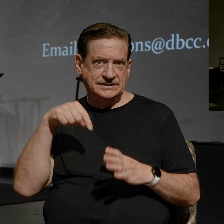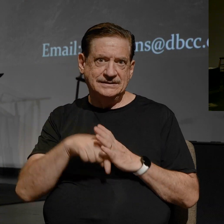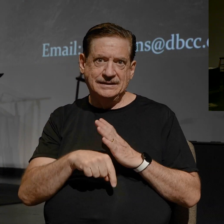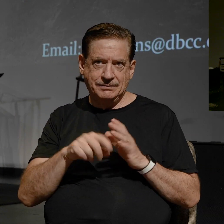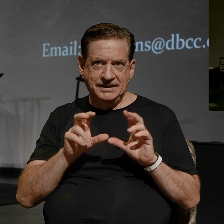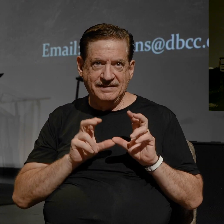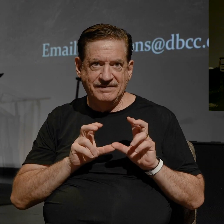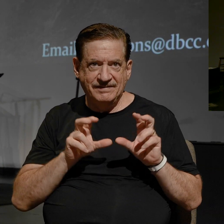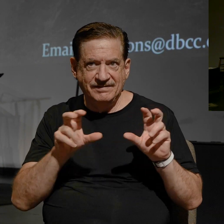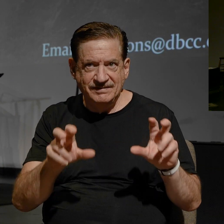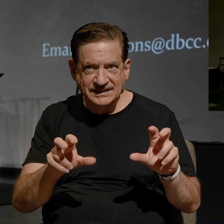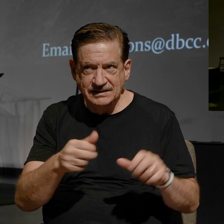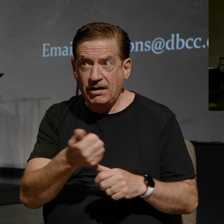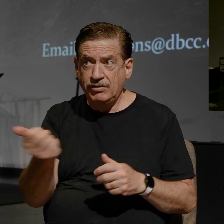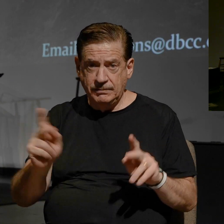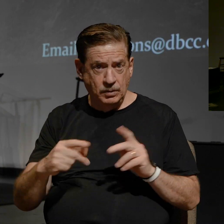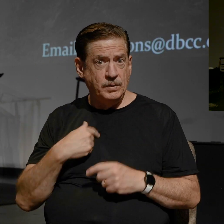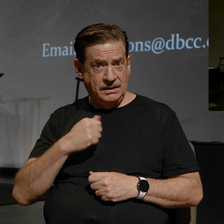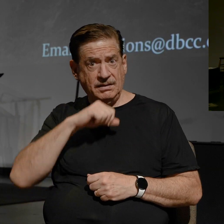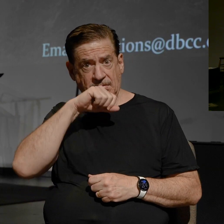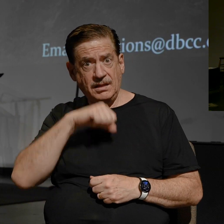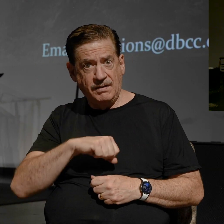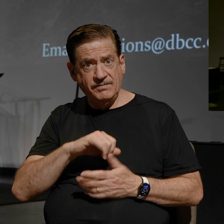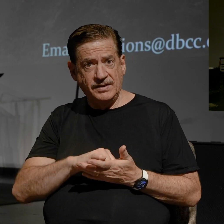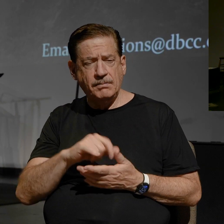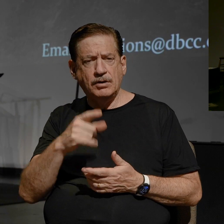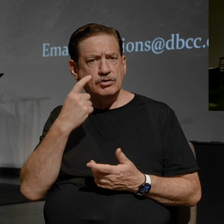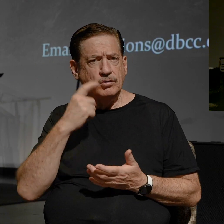people. And we love that. But you'll notice what's happening.